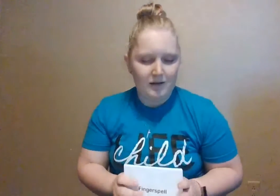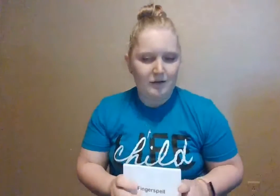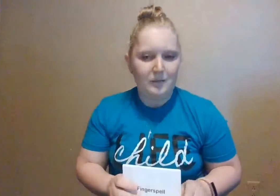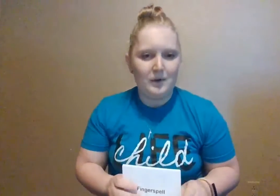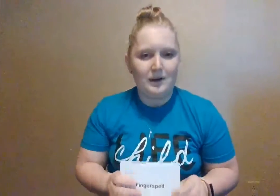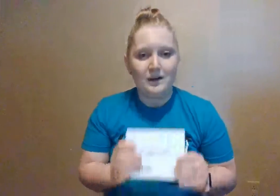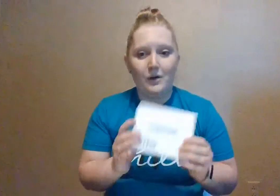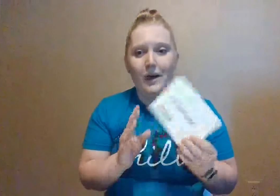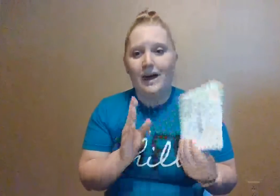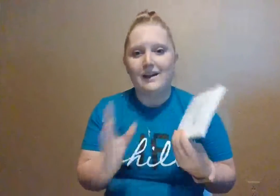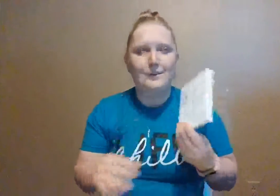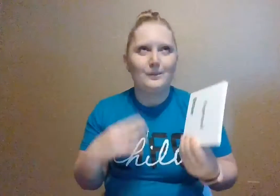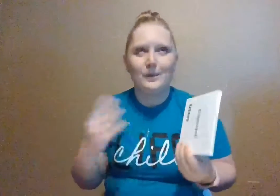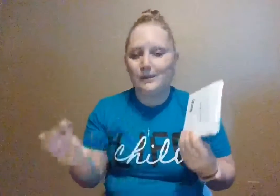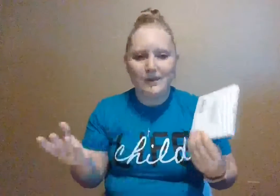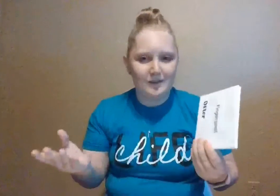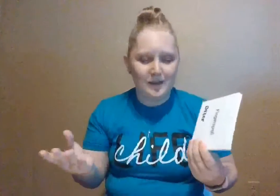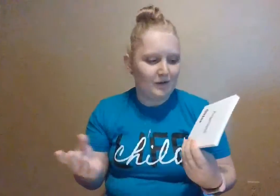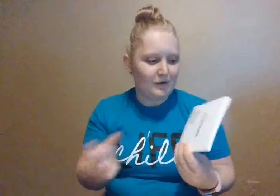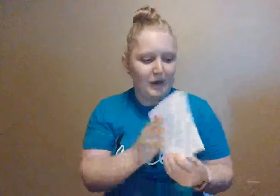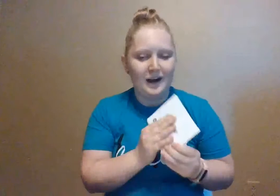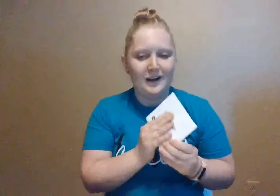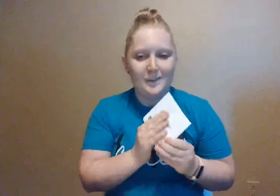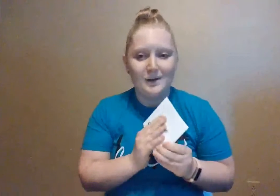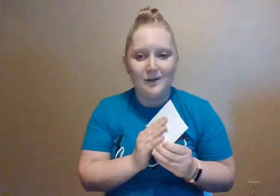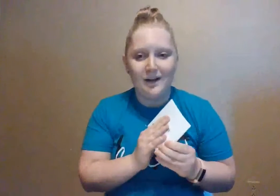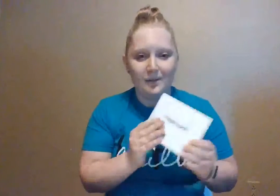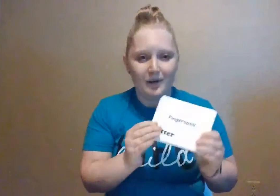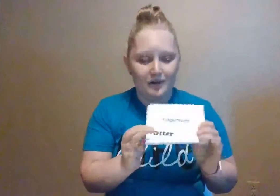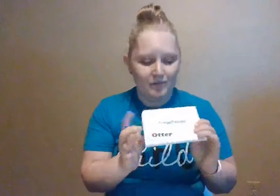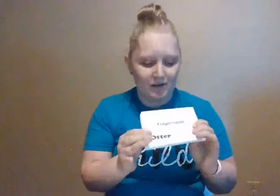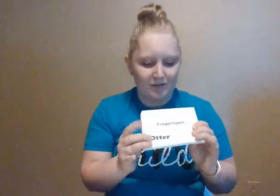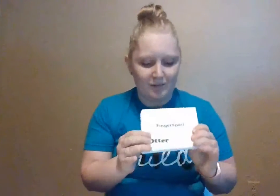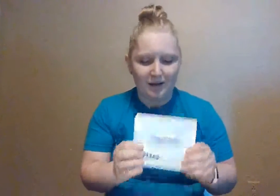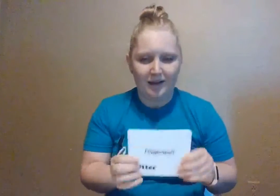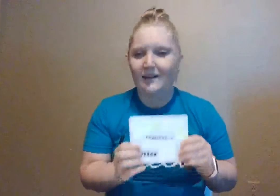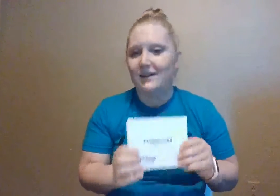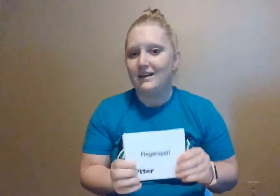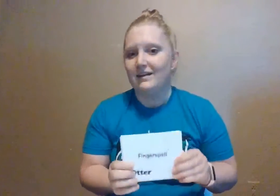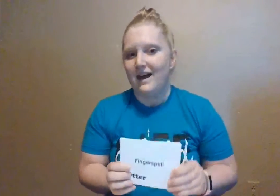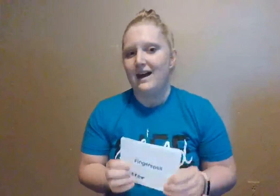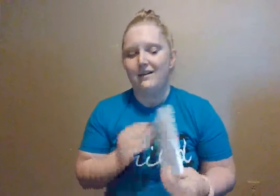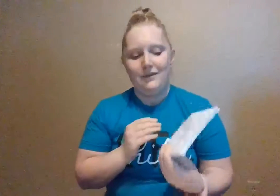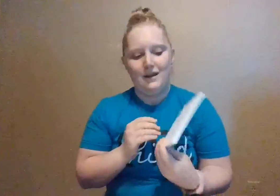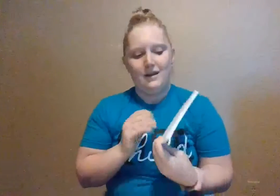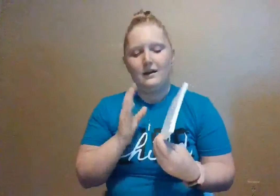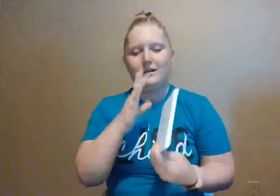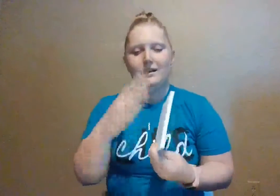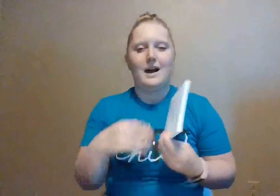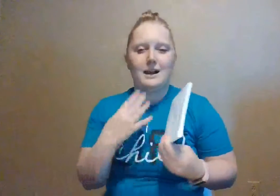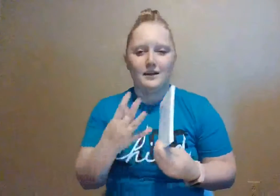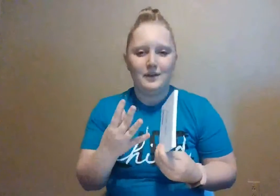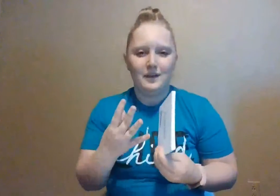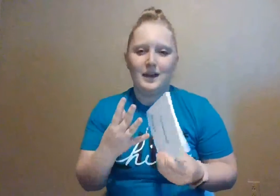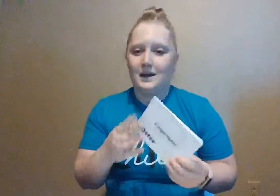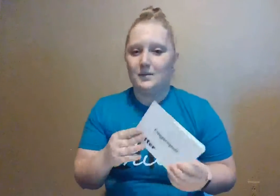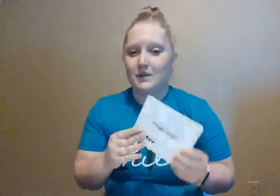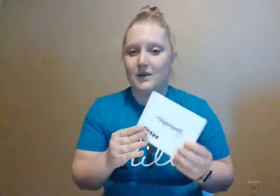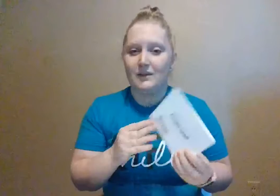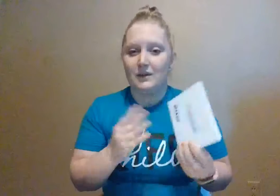if you need to go back and review some of those, we are going to be doing a bunch of fingerspelling in this live because a lot of the animals don't have good